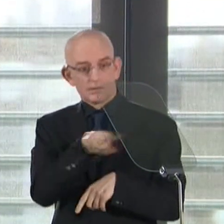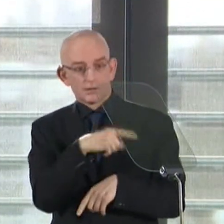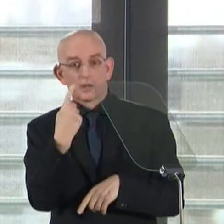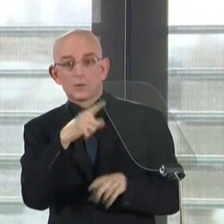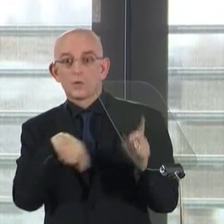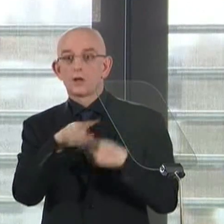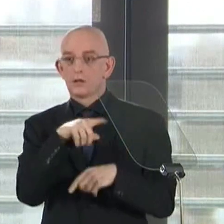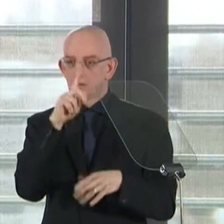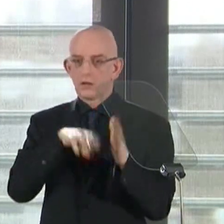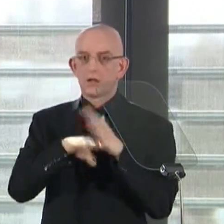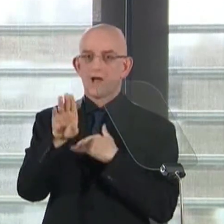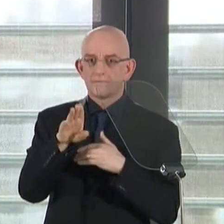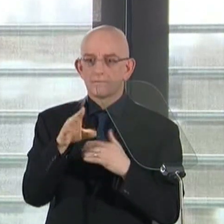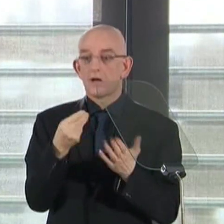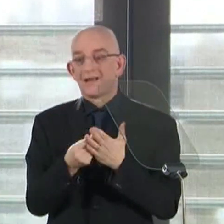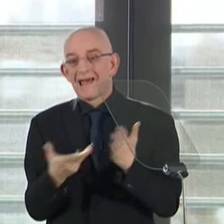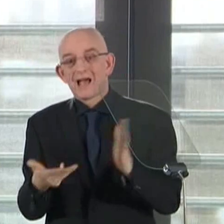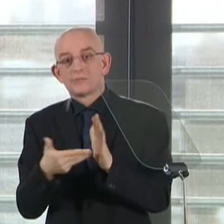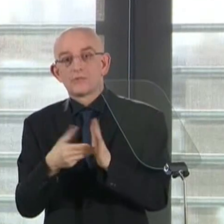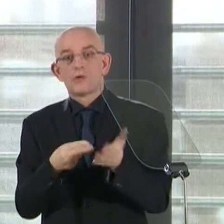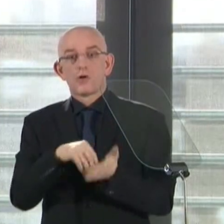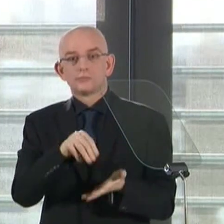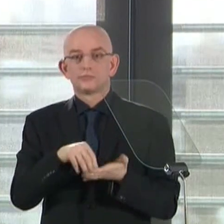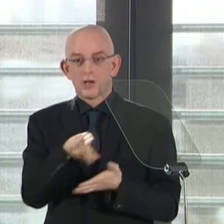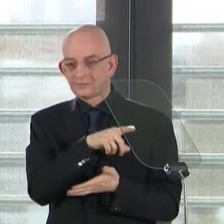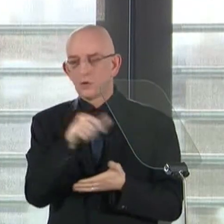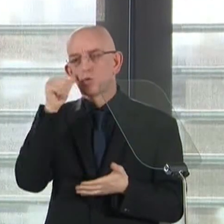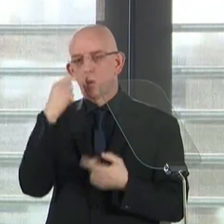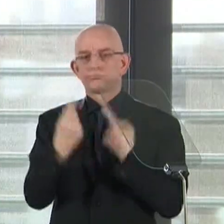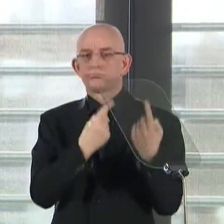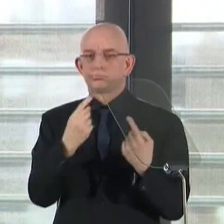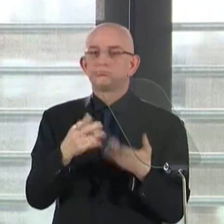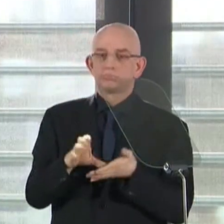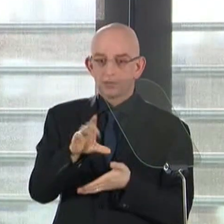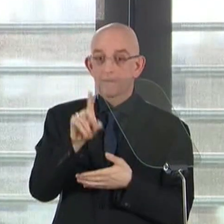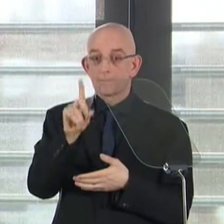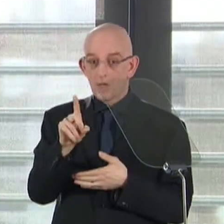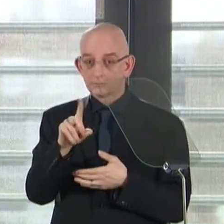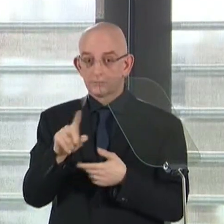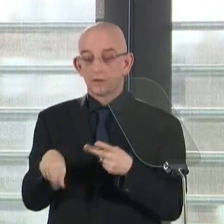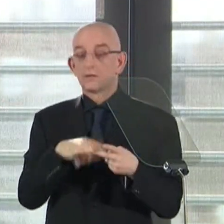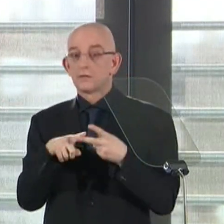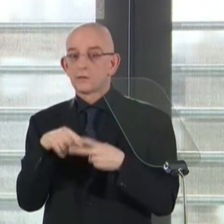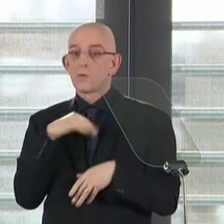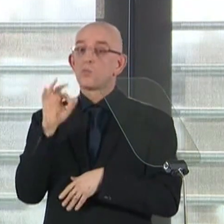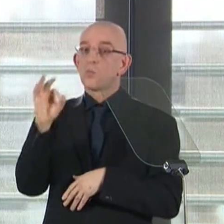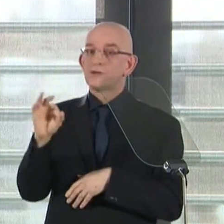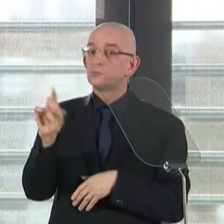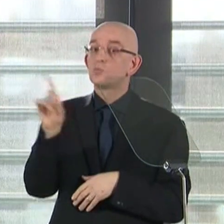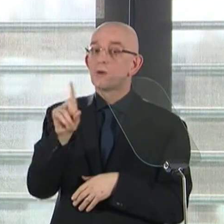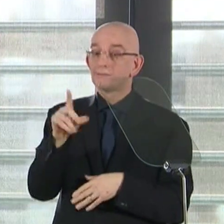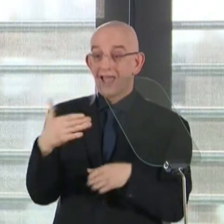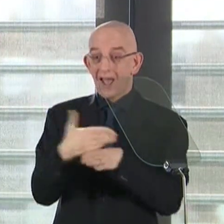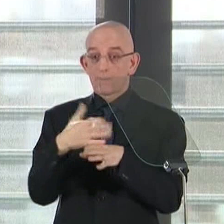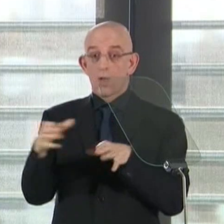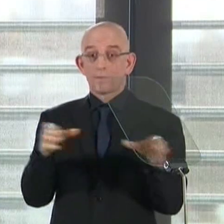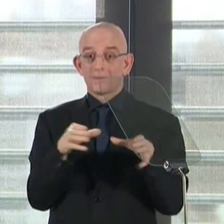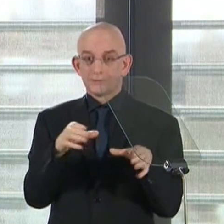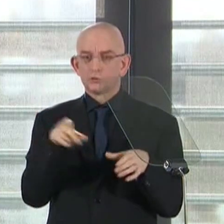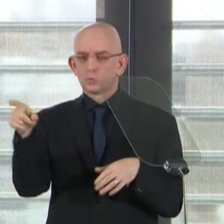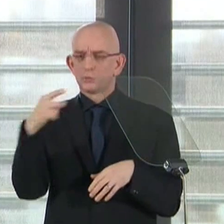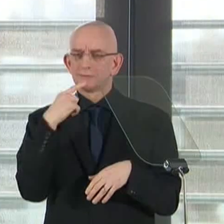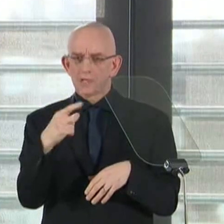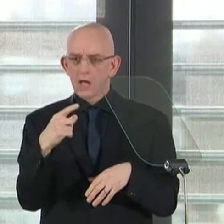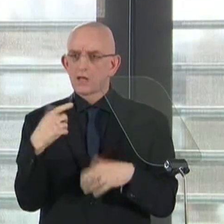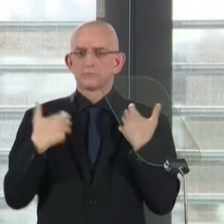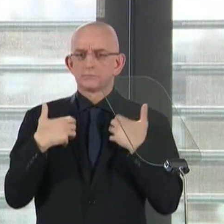think you recognise. My question is on employment and your more ambitious targets. Many people